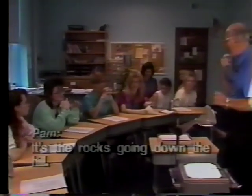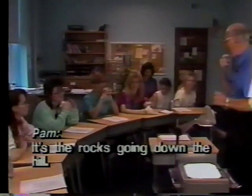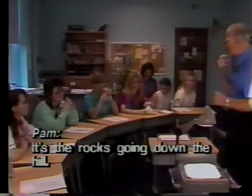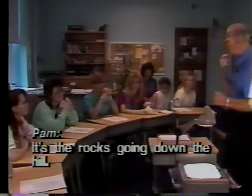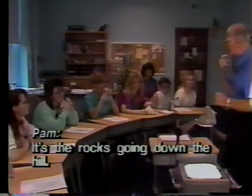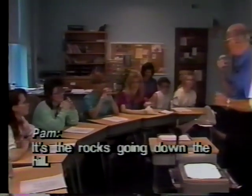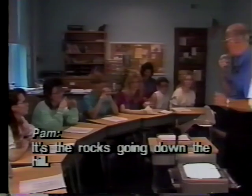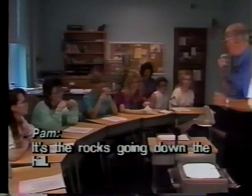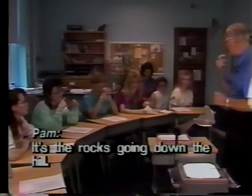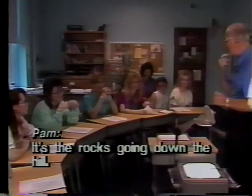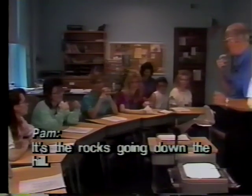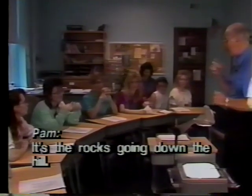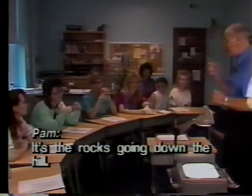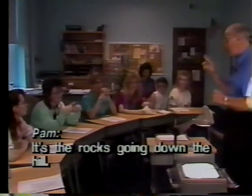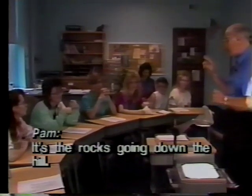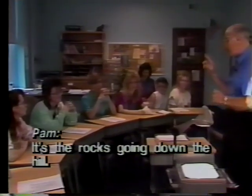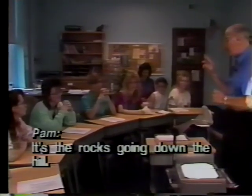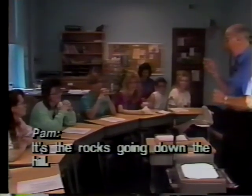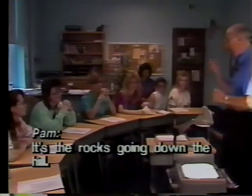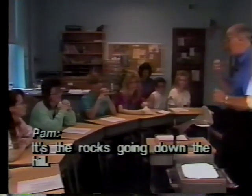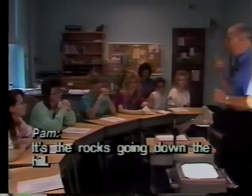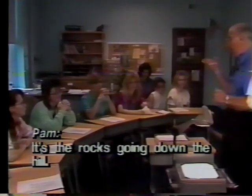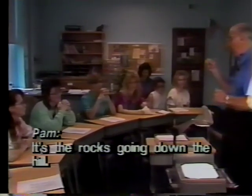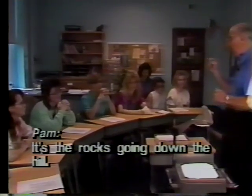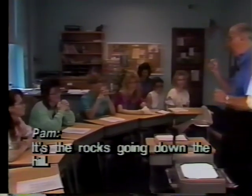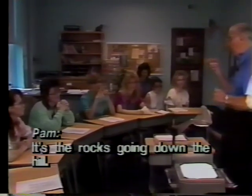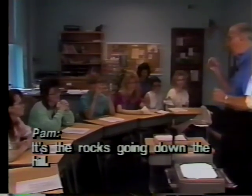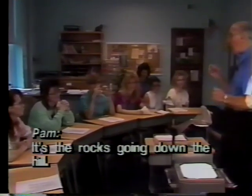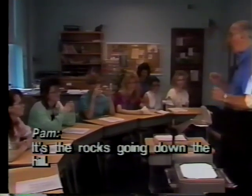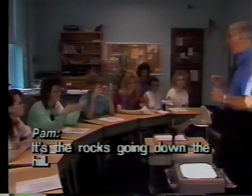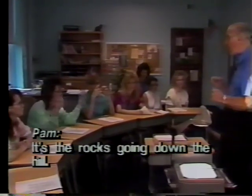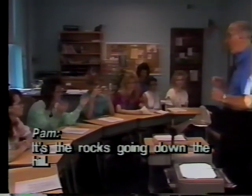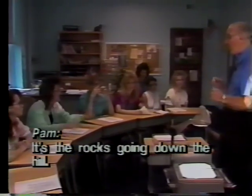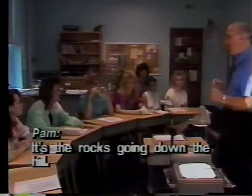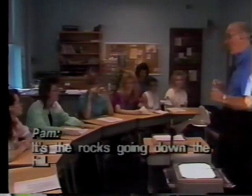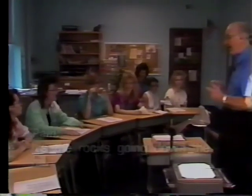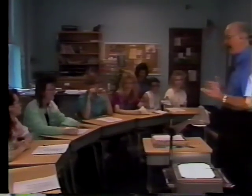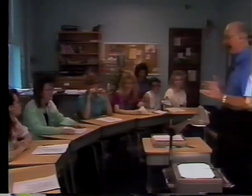Rock. Do a rock go hoo.